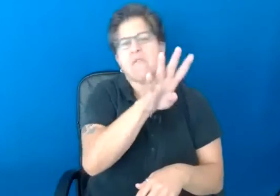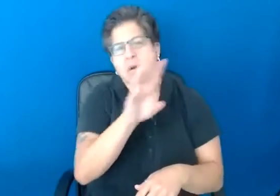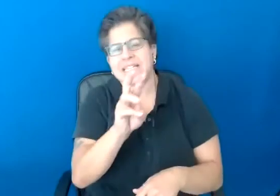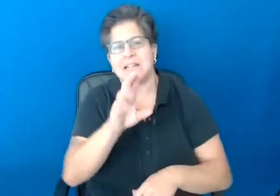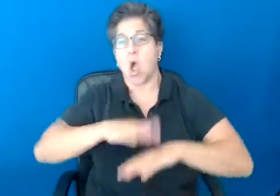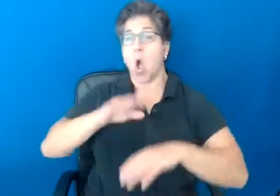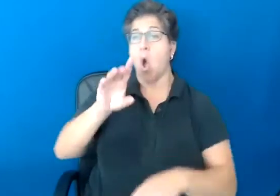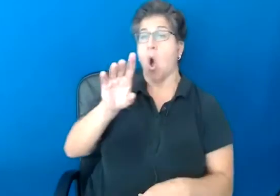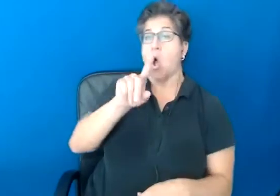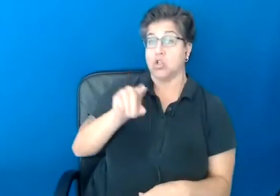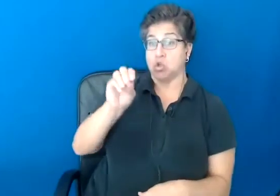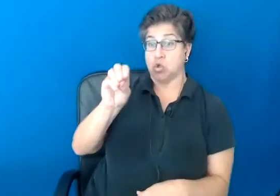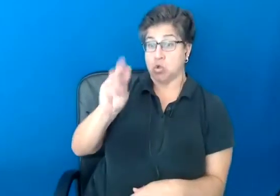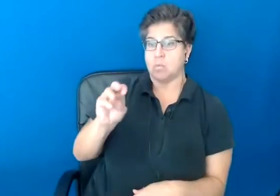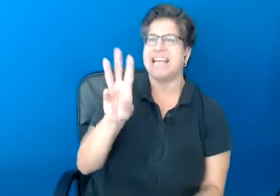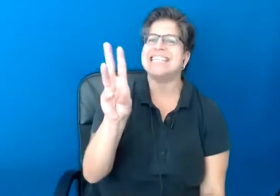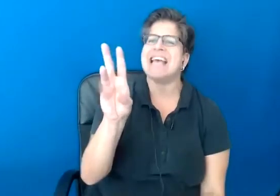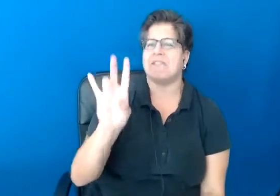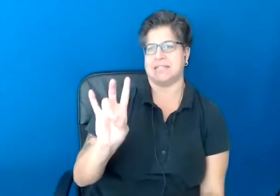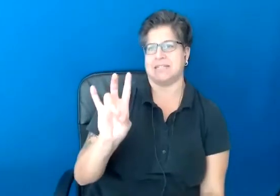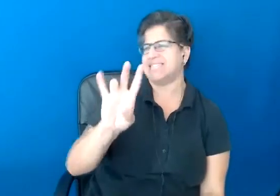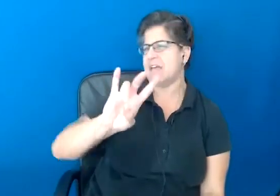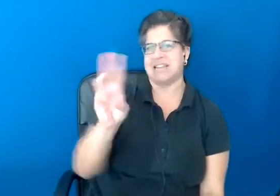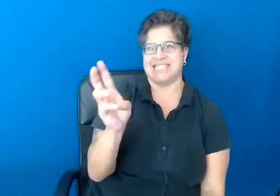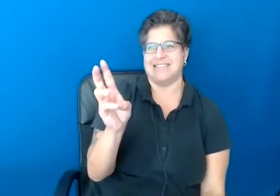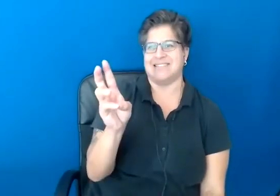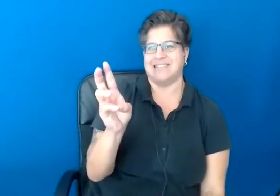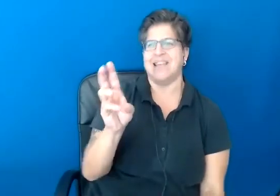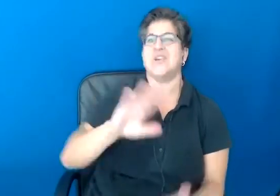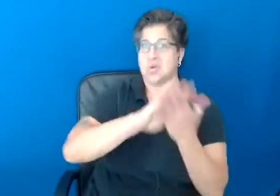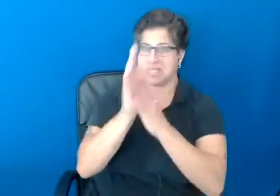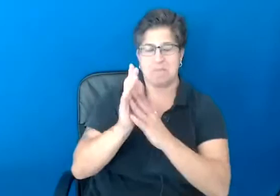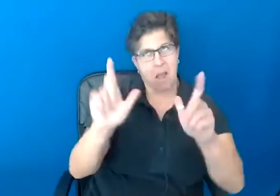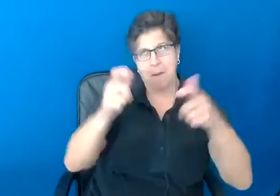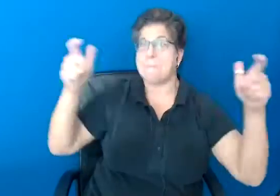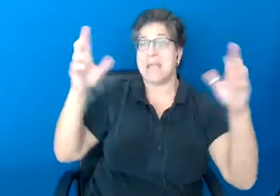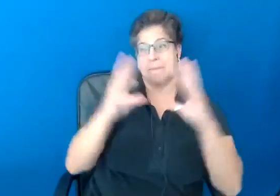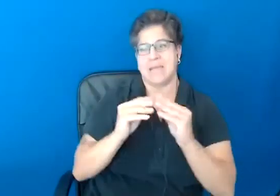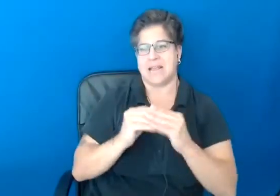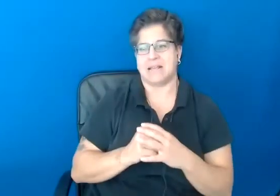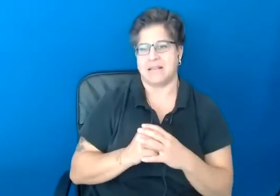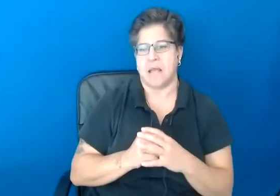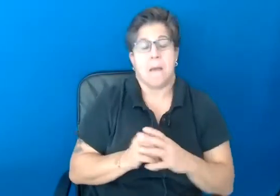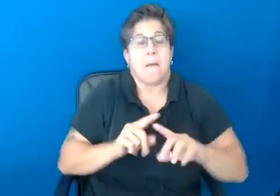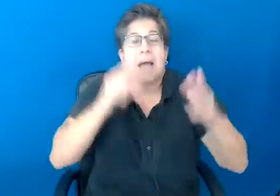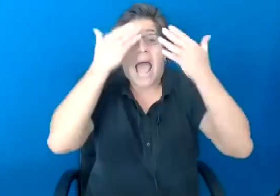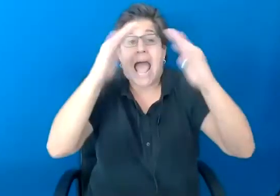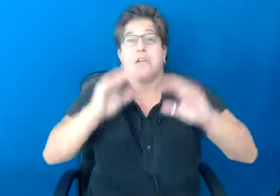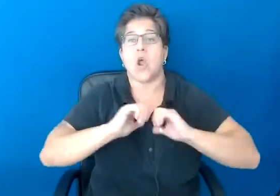don't know how to privately message you to give you that information, or to give you, those of you that said, can I talk to you? Of course you